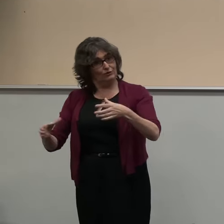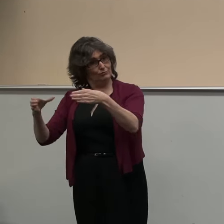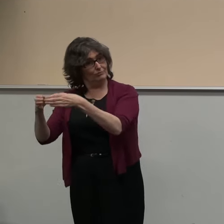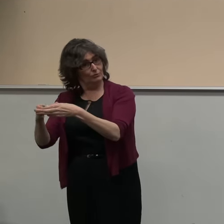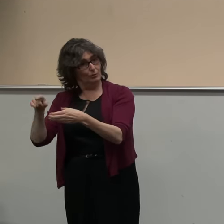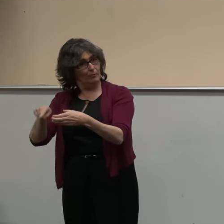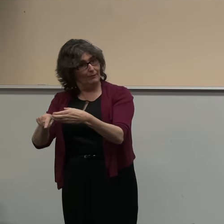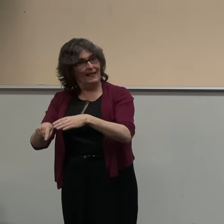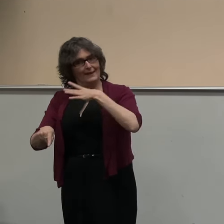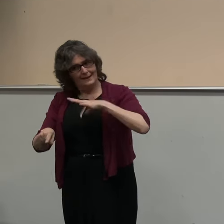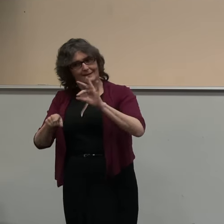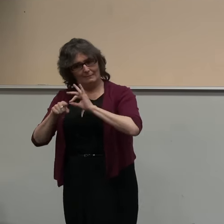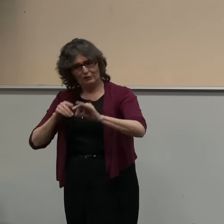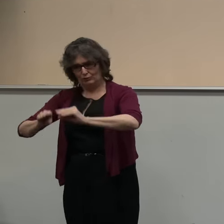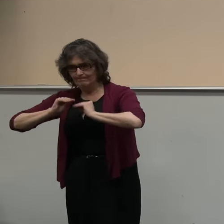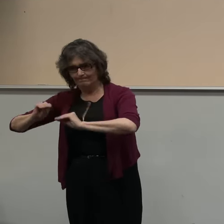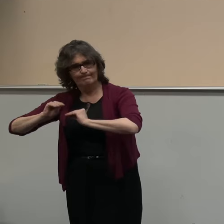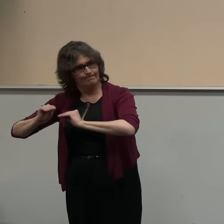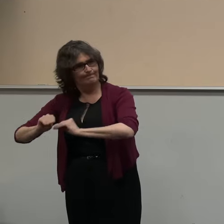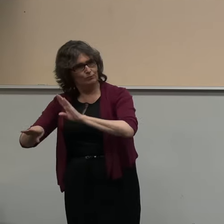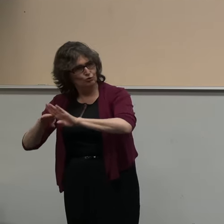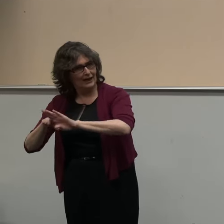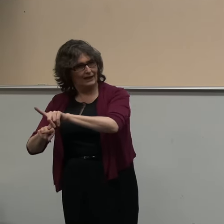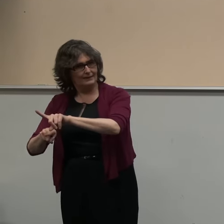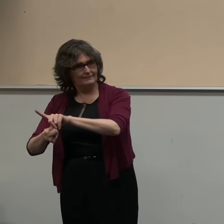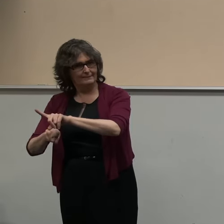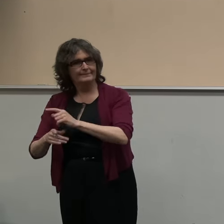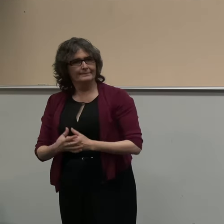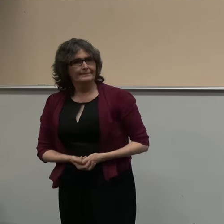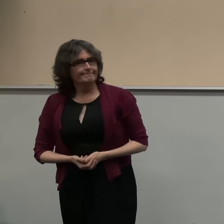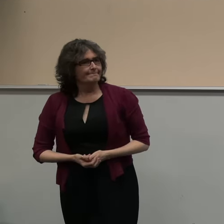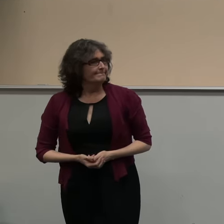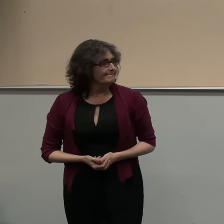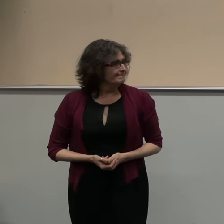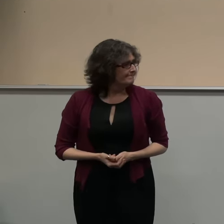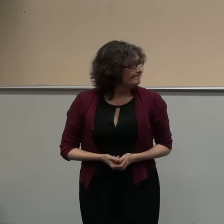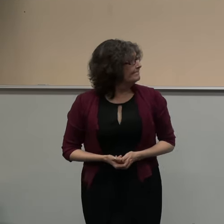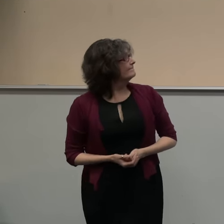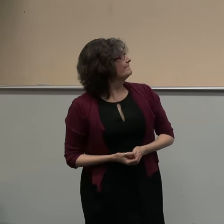that fits the needs of theatrical interpreting.